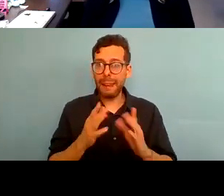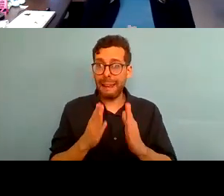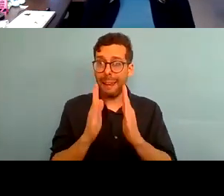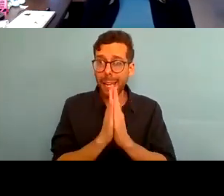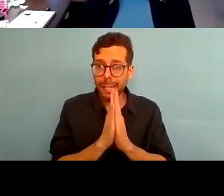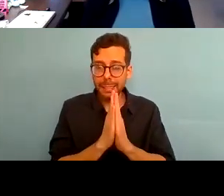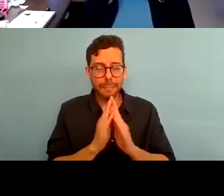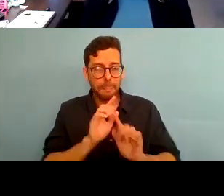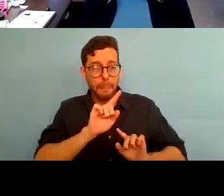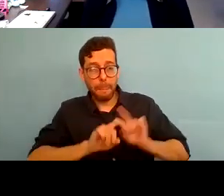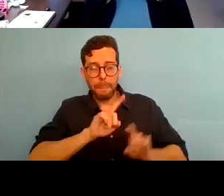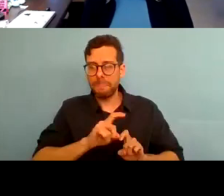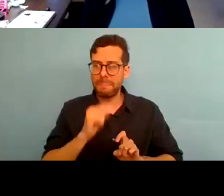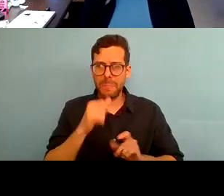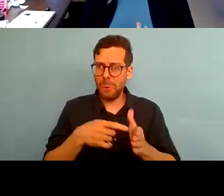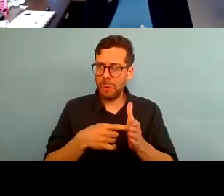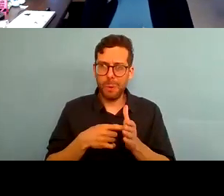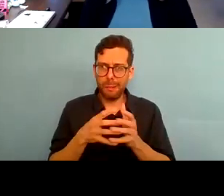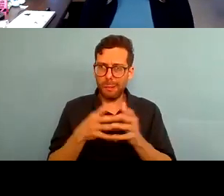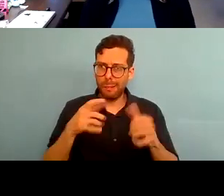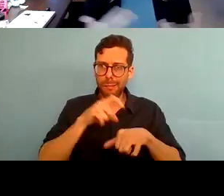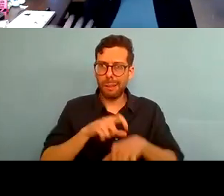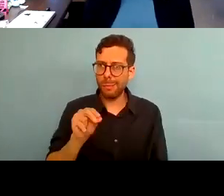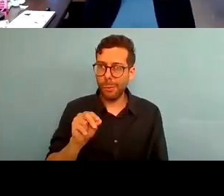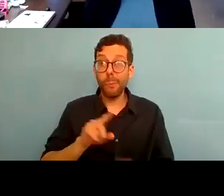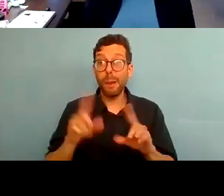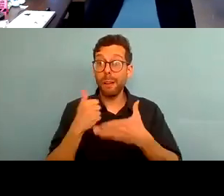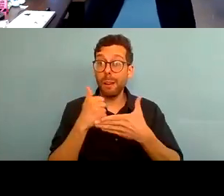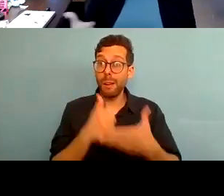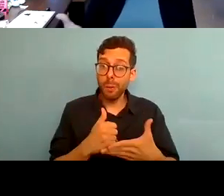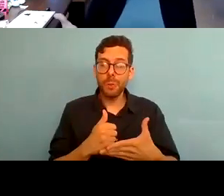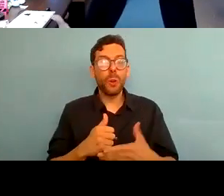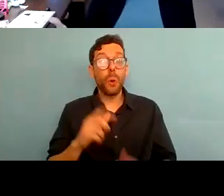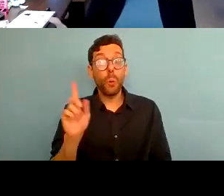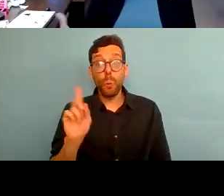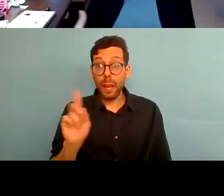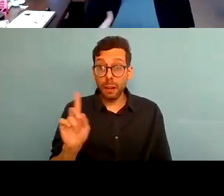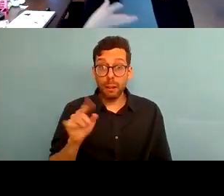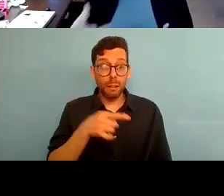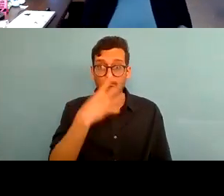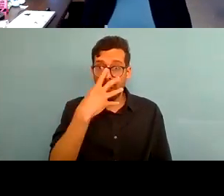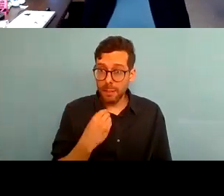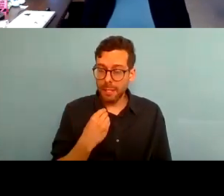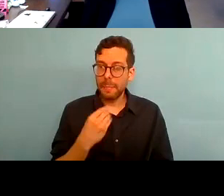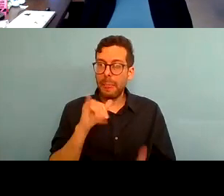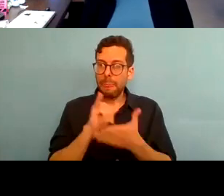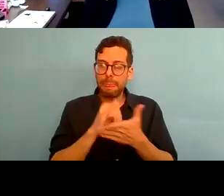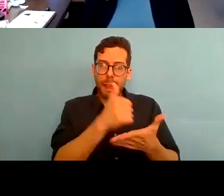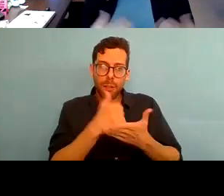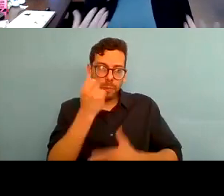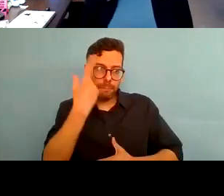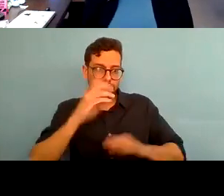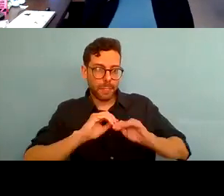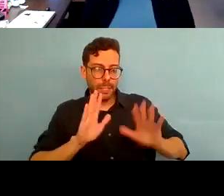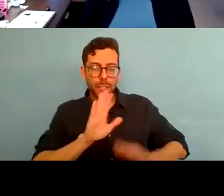lot of time to ask these questions, but it does help. Where does your child fall asleep? That can give you some insight into what that bedtime routine looks like.